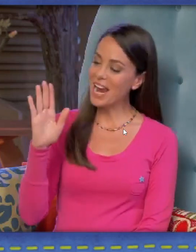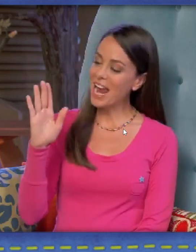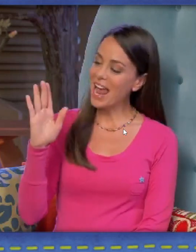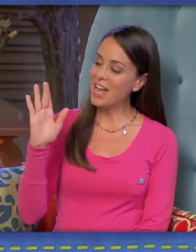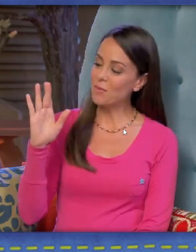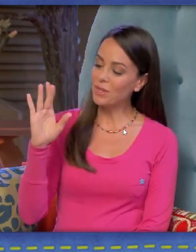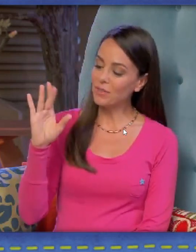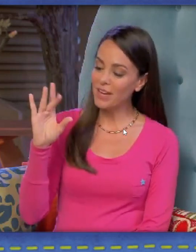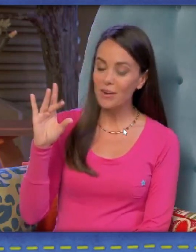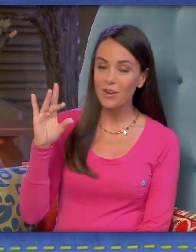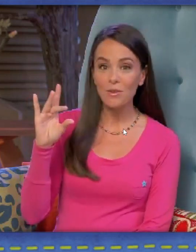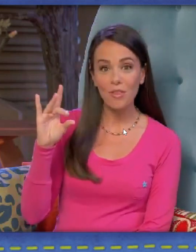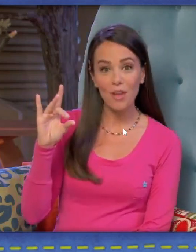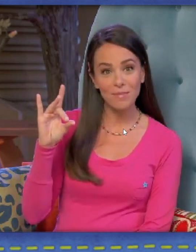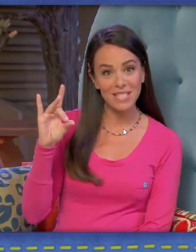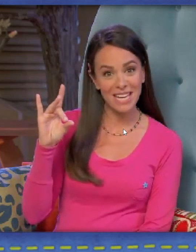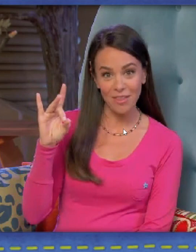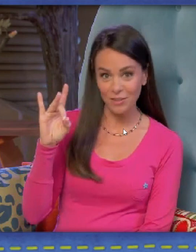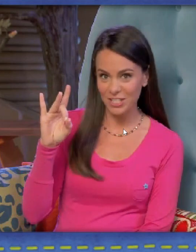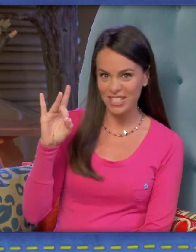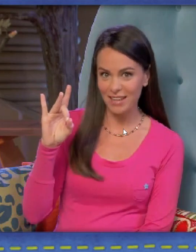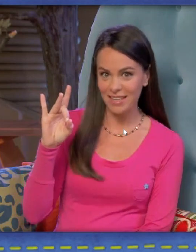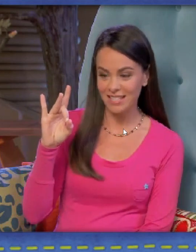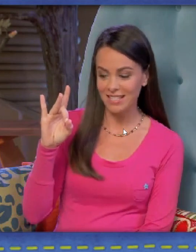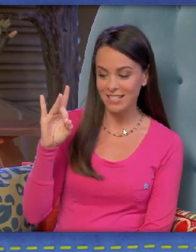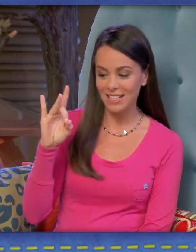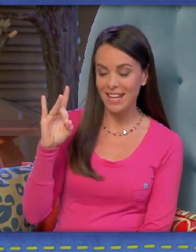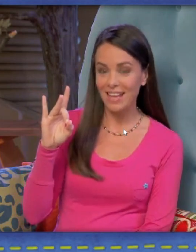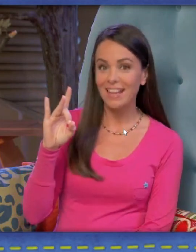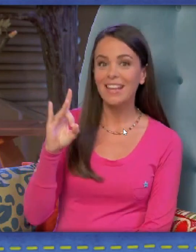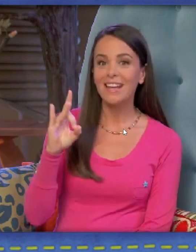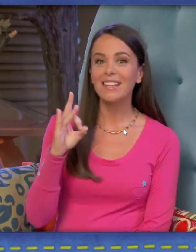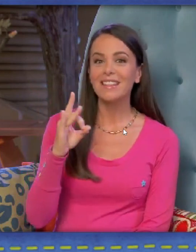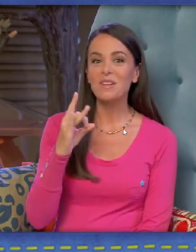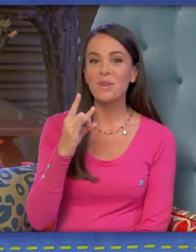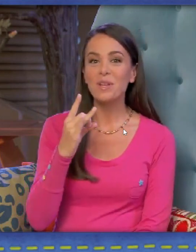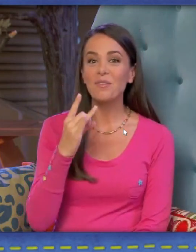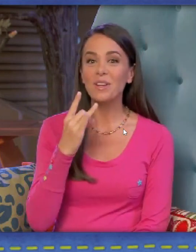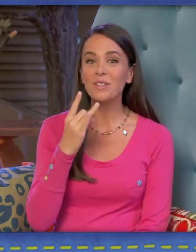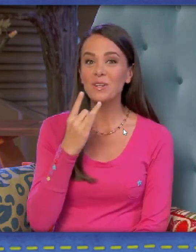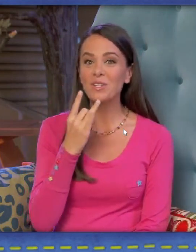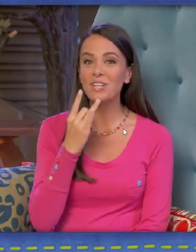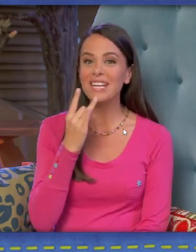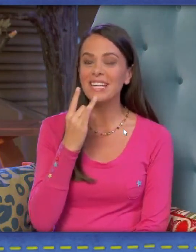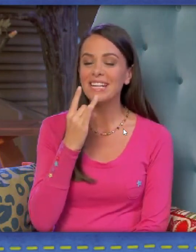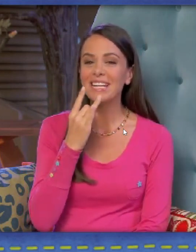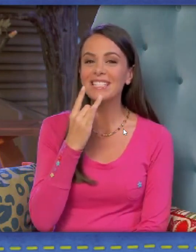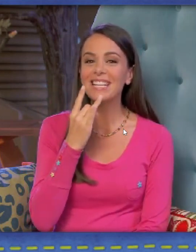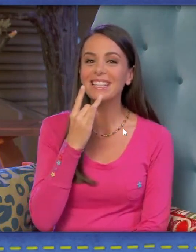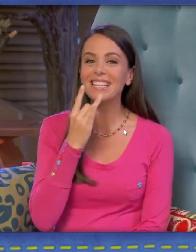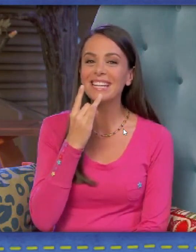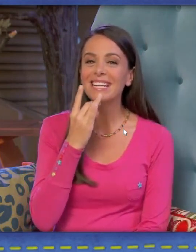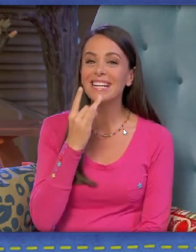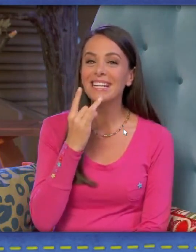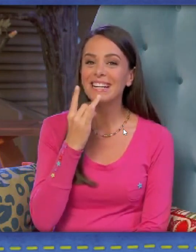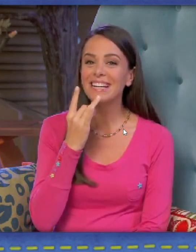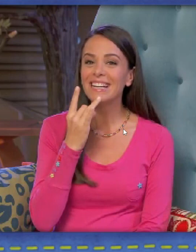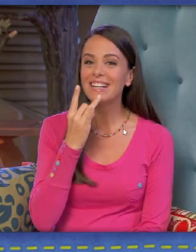up and your middle finger and your thumb together, just like this. Then you bring your finger to your chin and